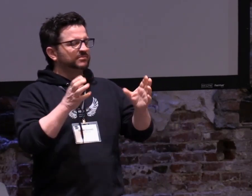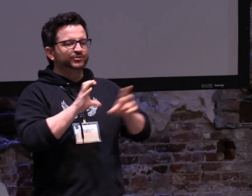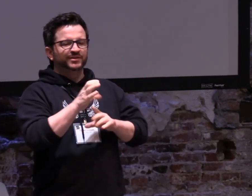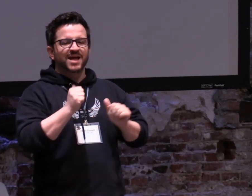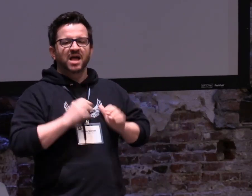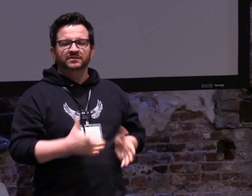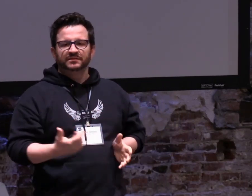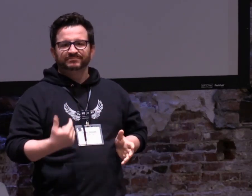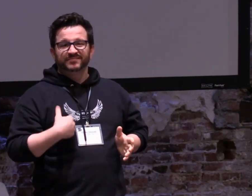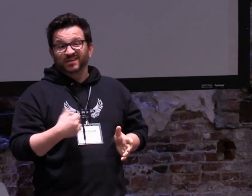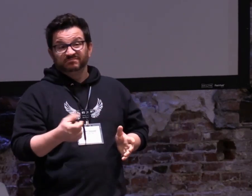voice